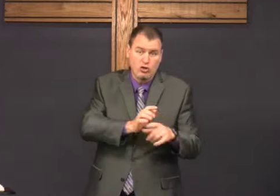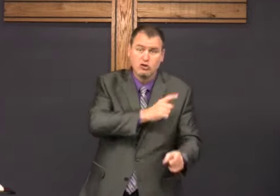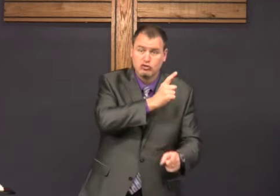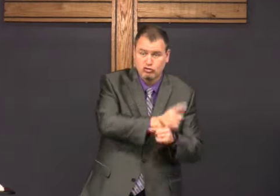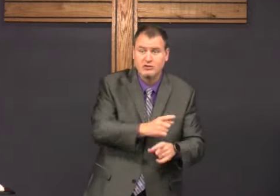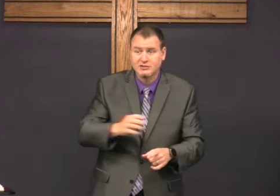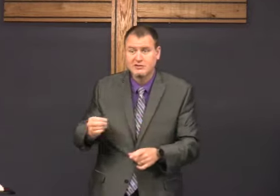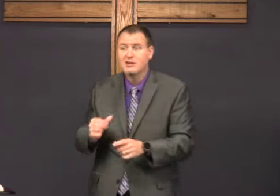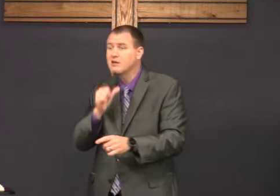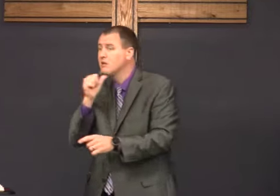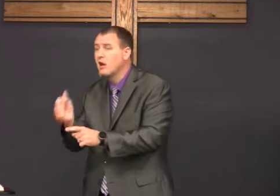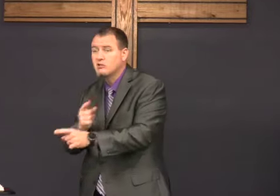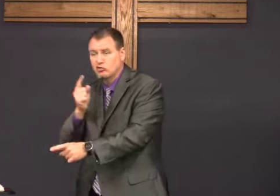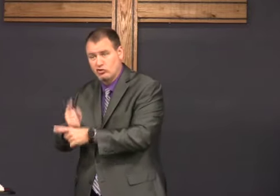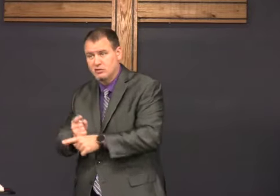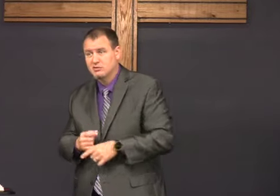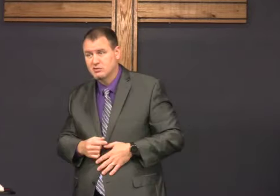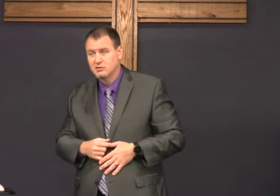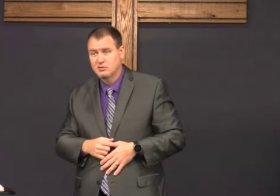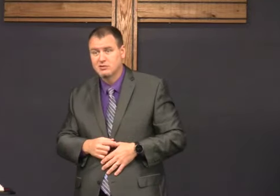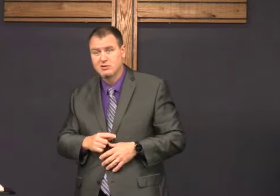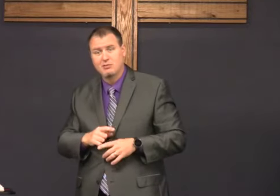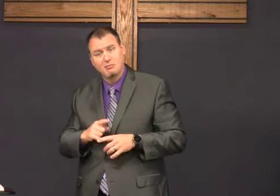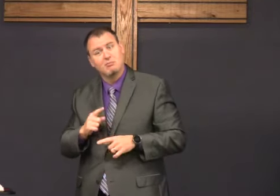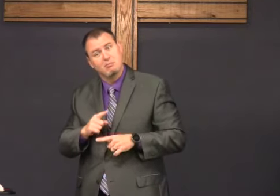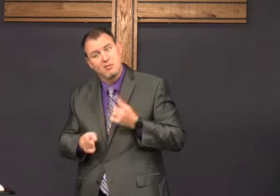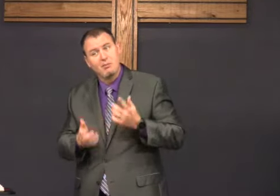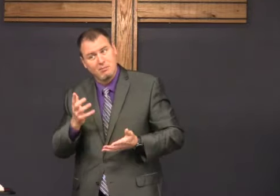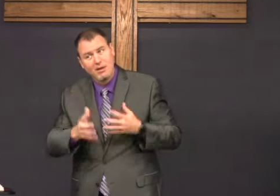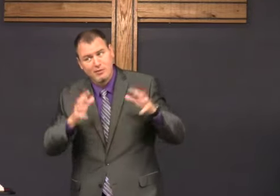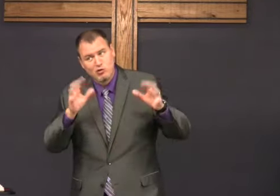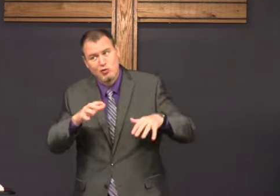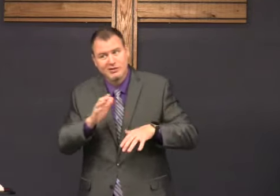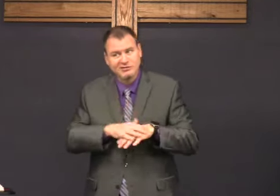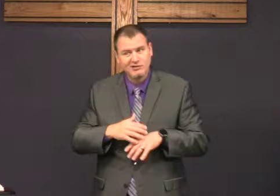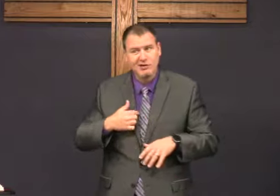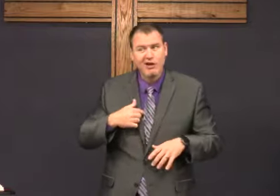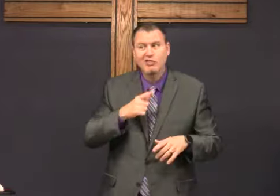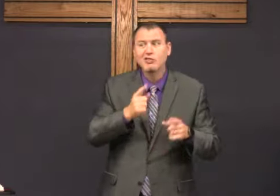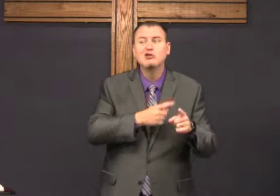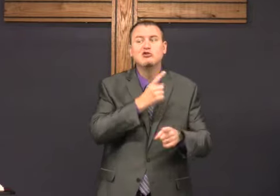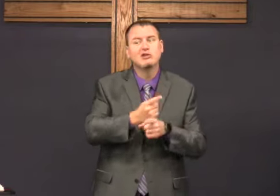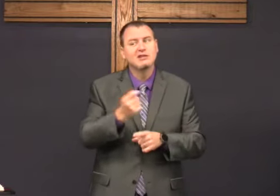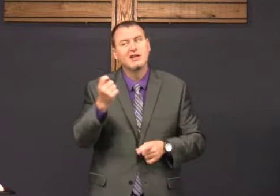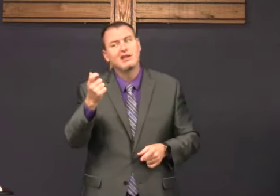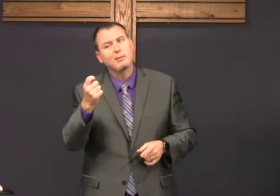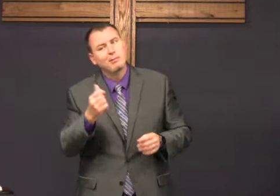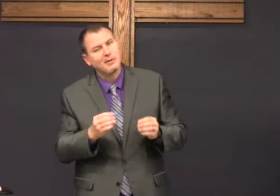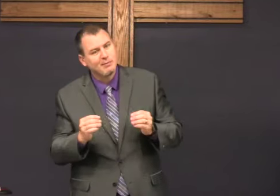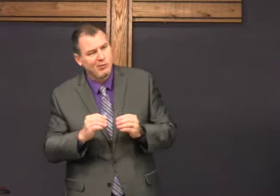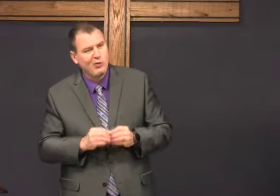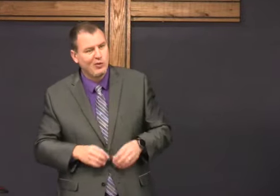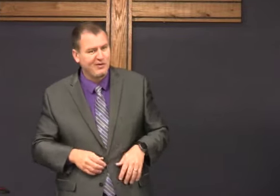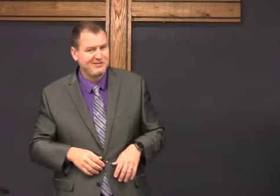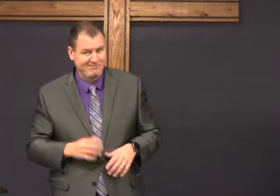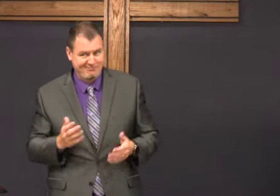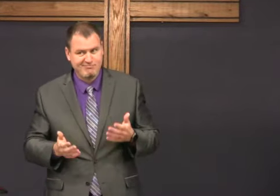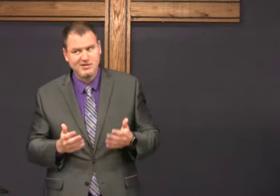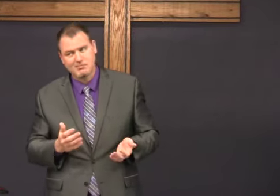And they can receive blessings too. The rain falls on the just and the unjust, but it might rain on the just a little bit